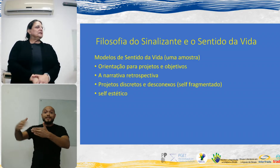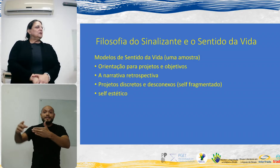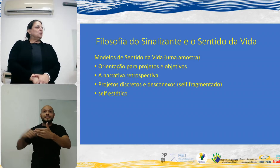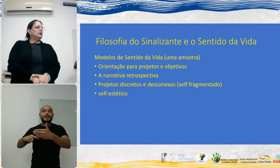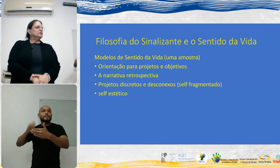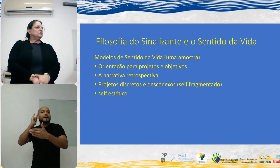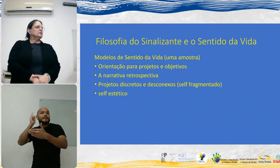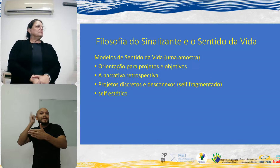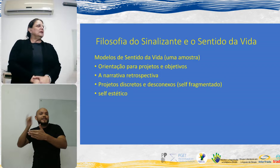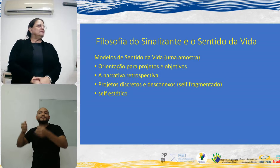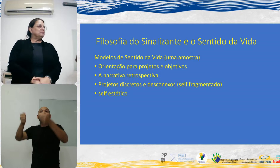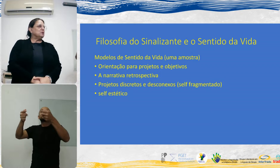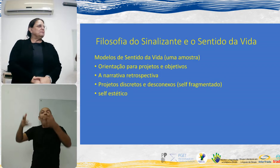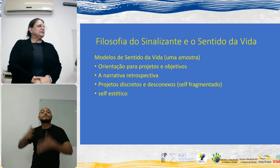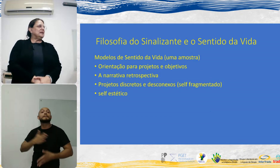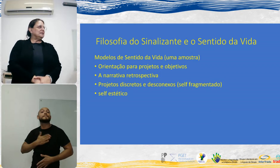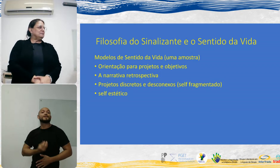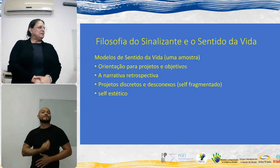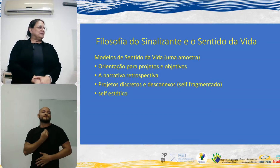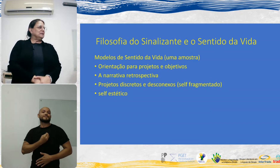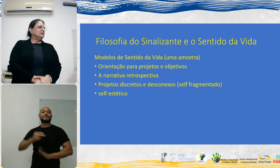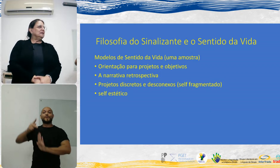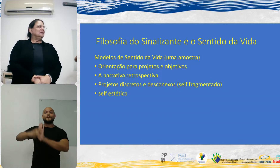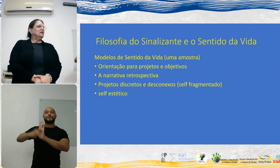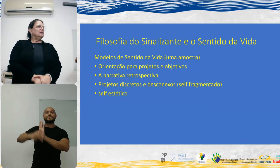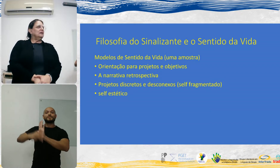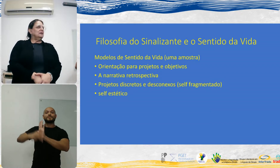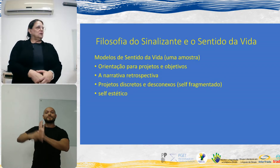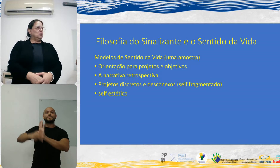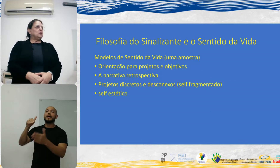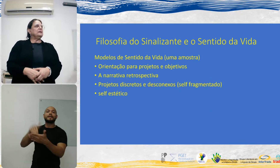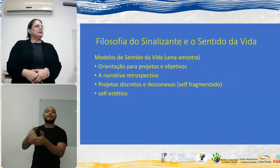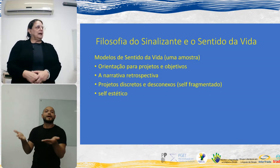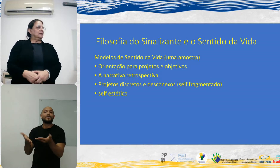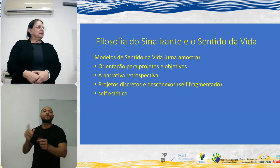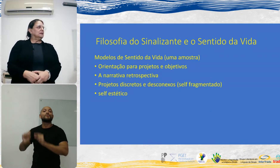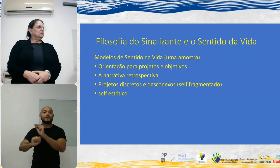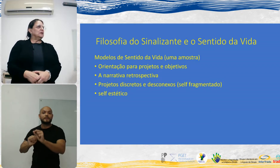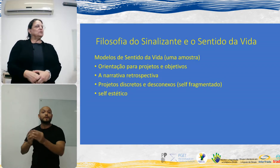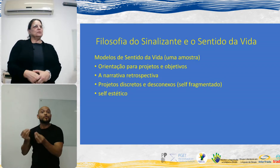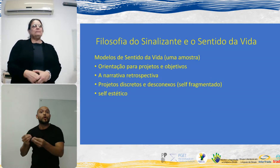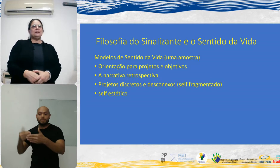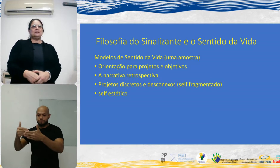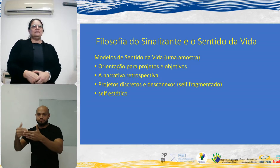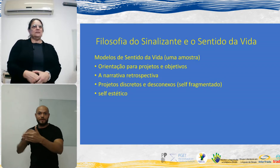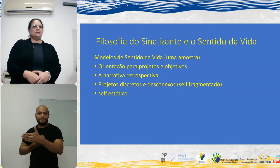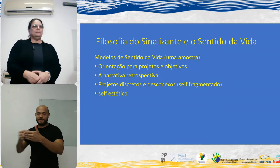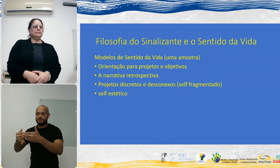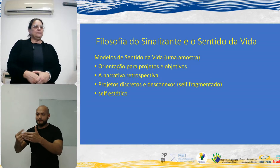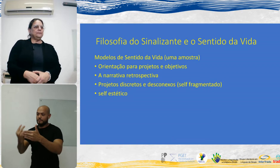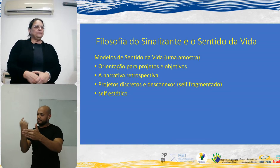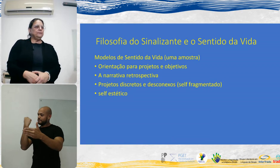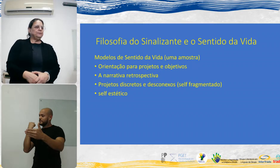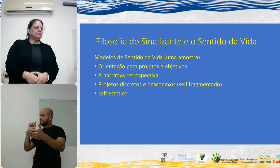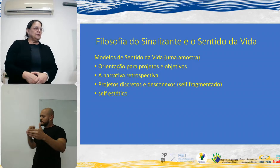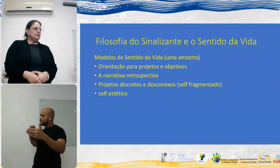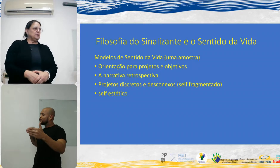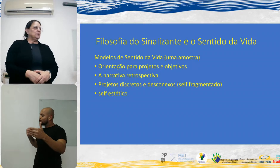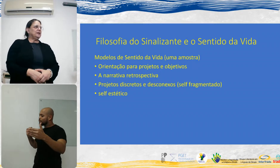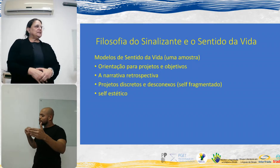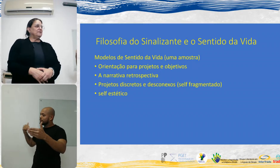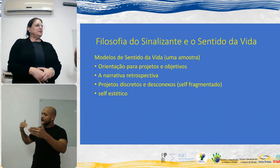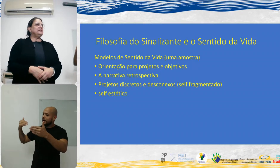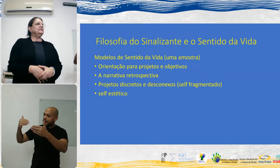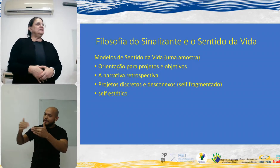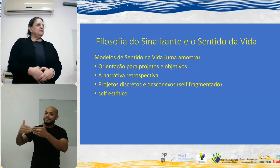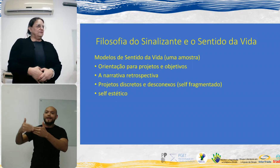explains what your life's purpose has been looking back retrospectively. So